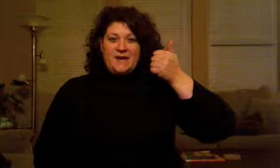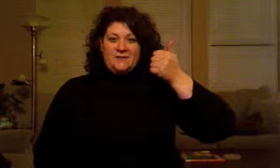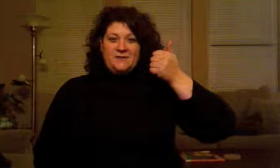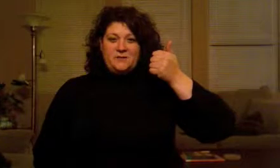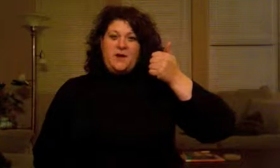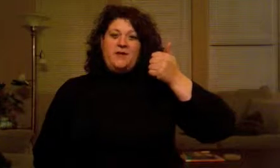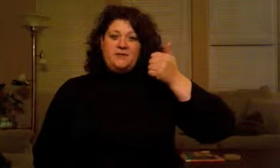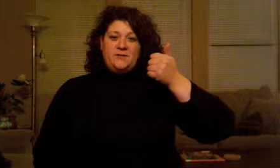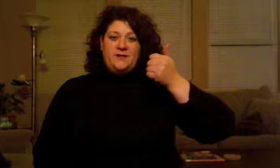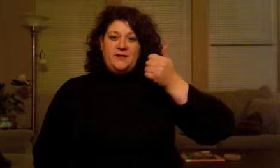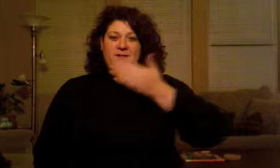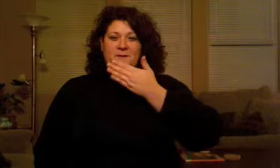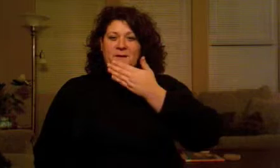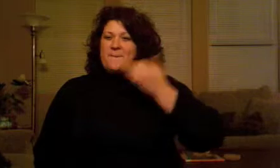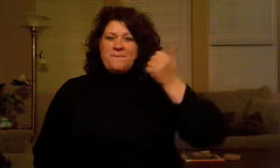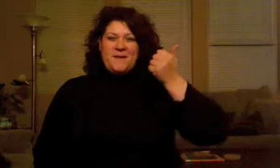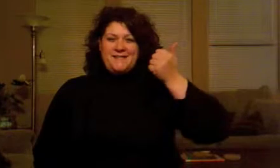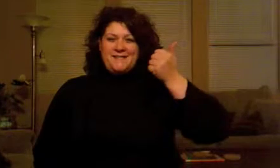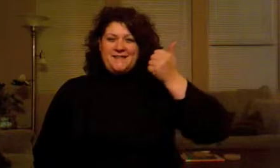little smile to it. So, best.